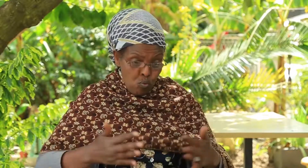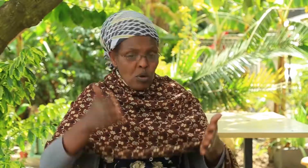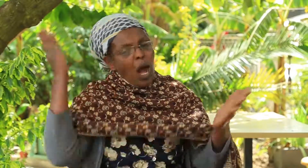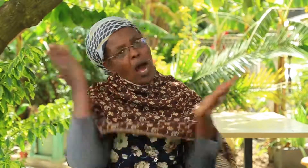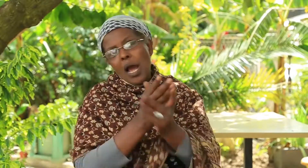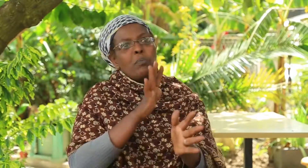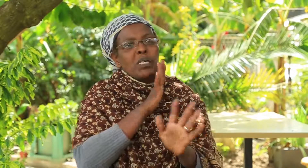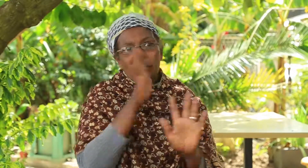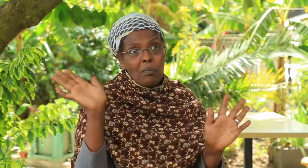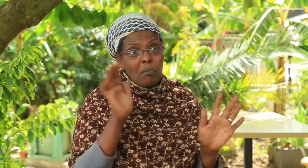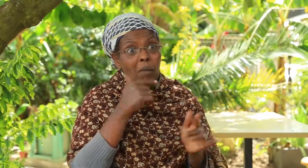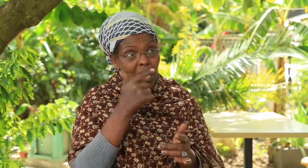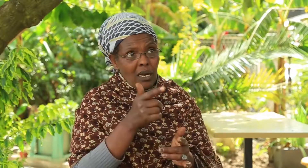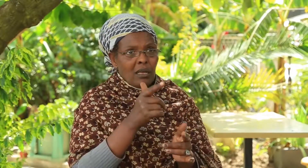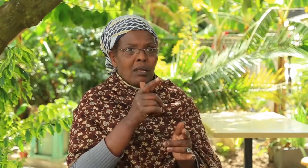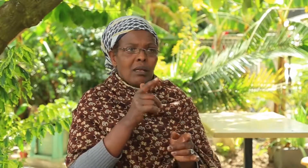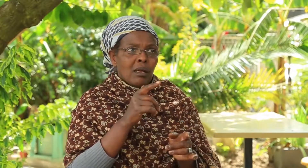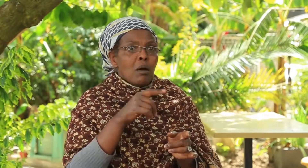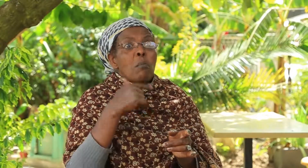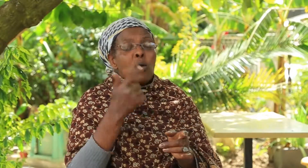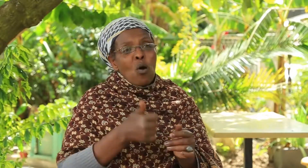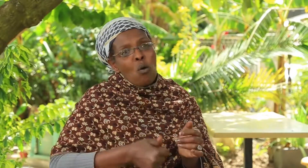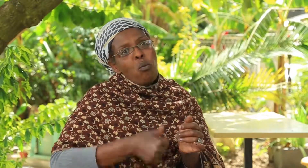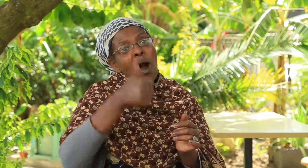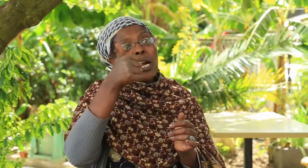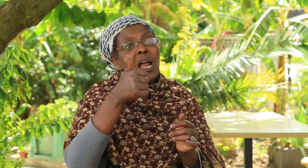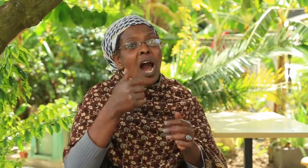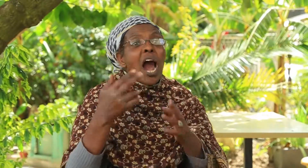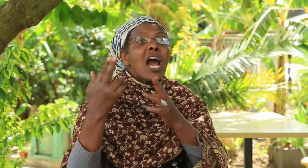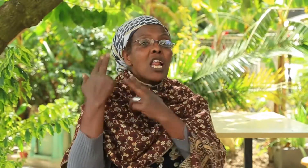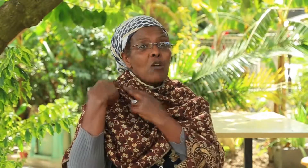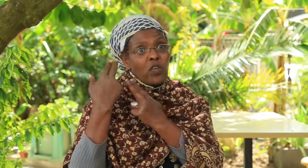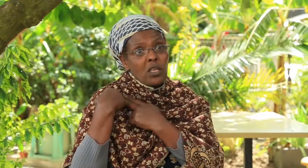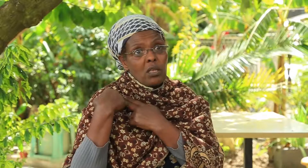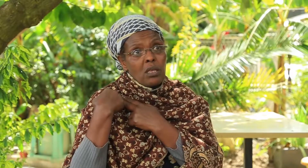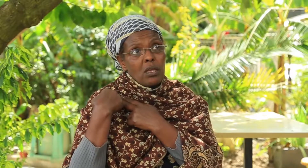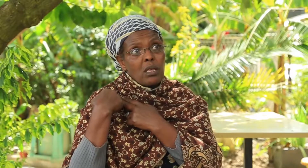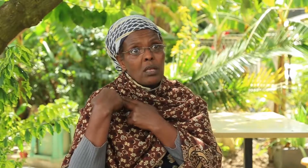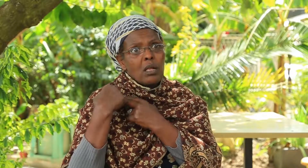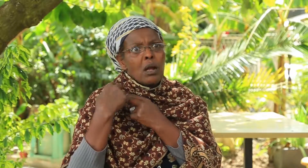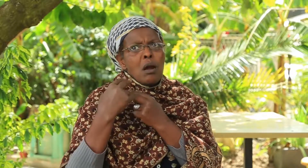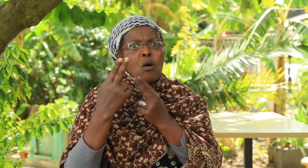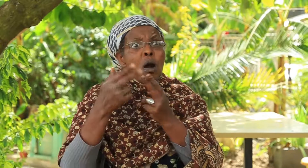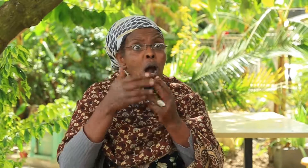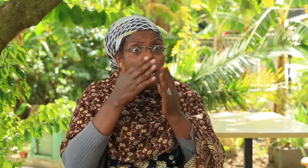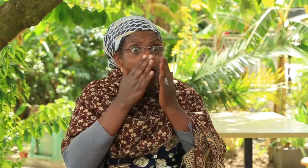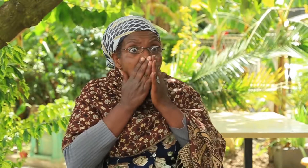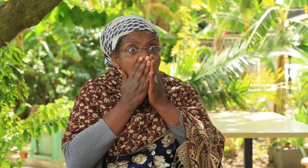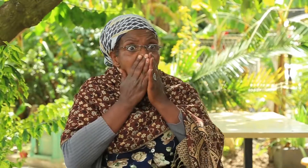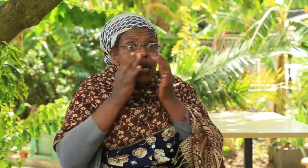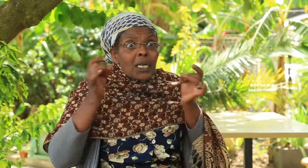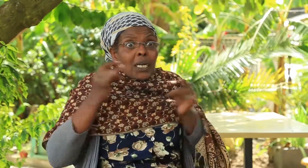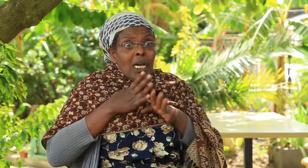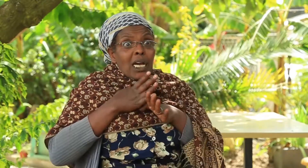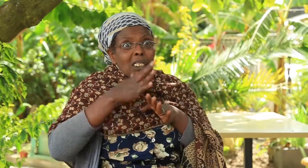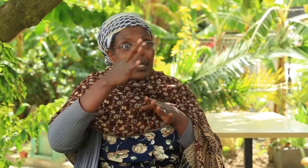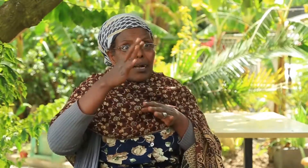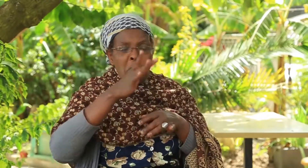you." They promised so. I told them that it is a school director. My father got